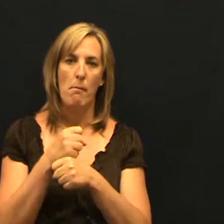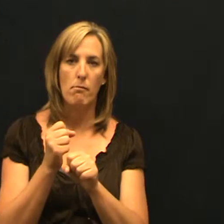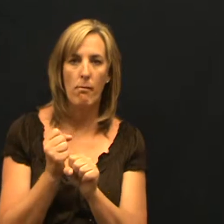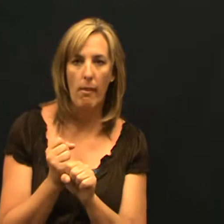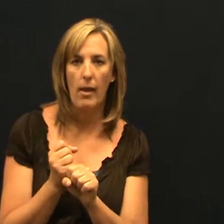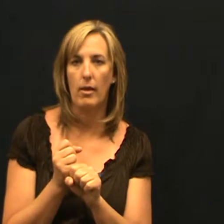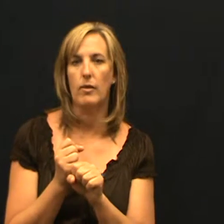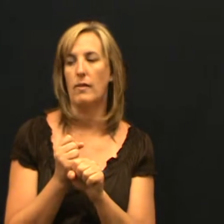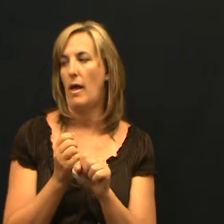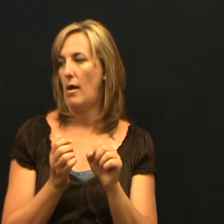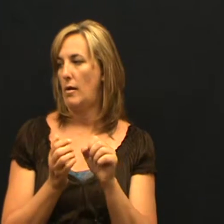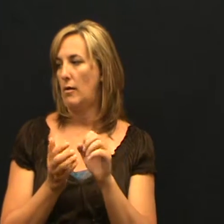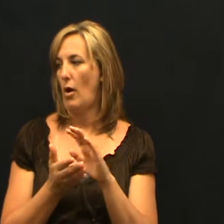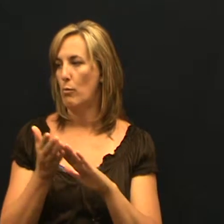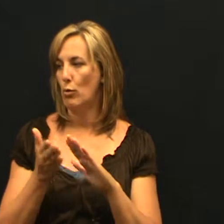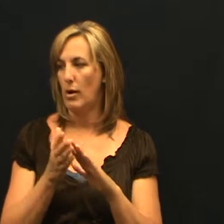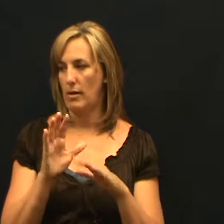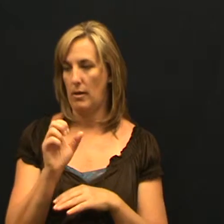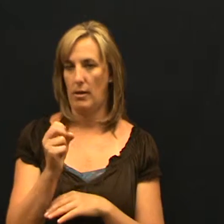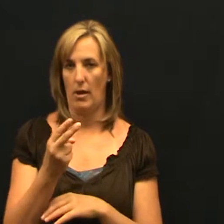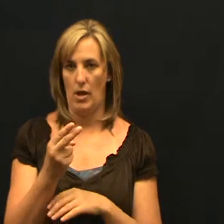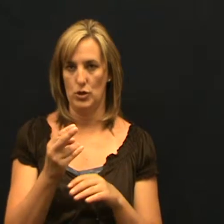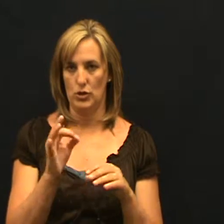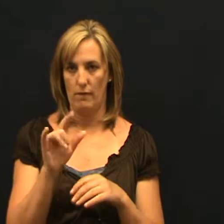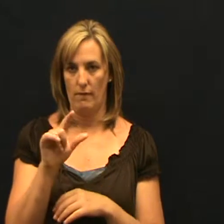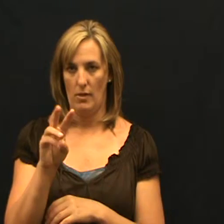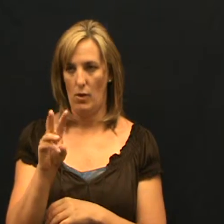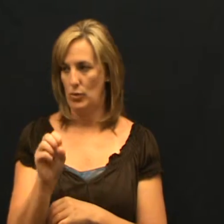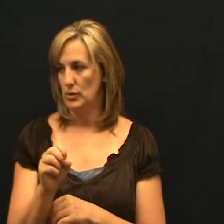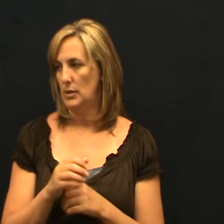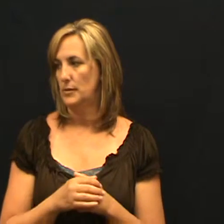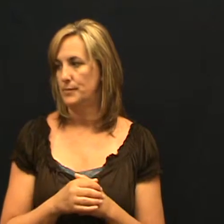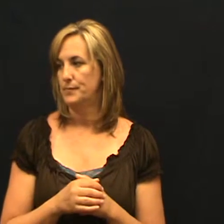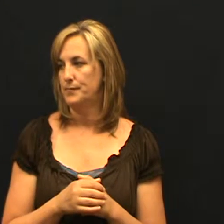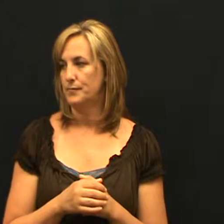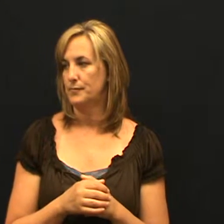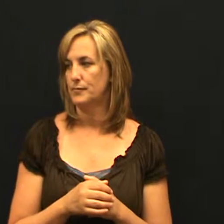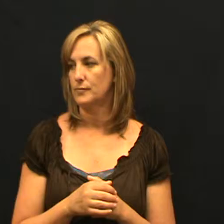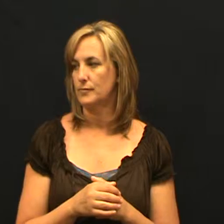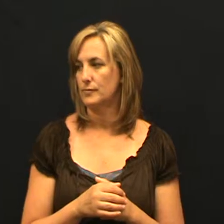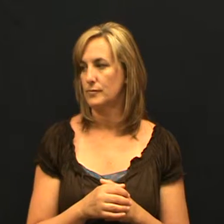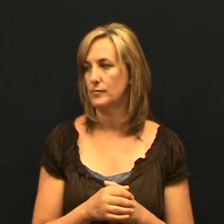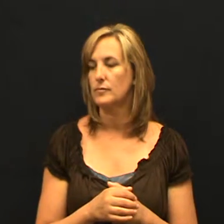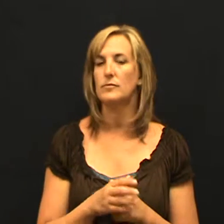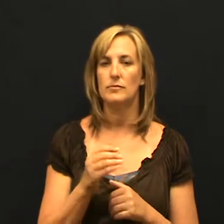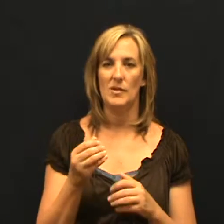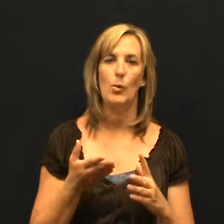course we'll go through the investing section with learning objective 3 and the financing section with learning